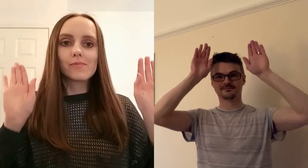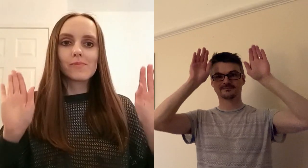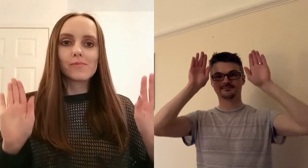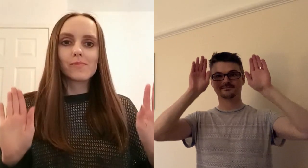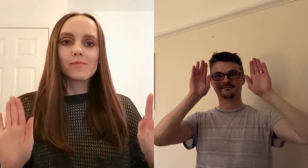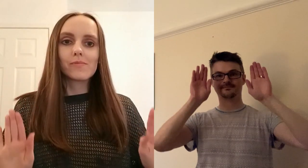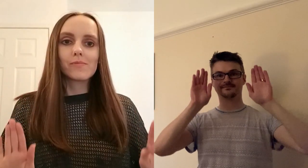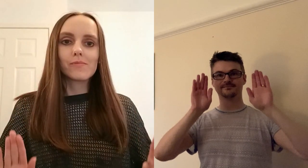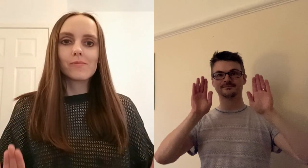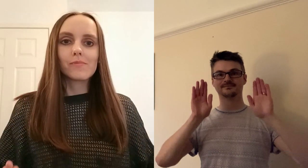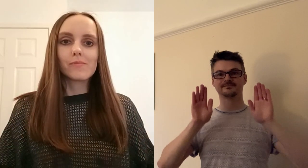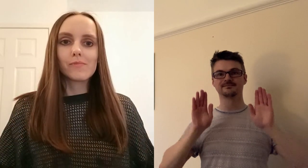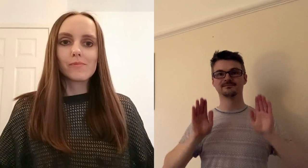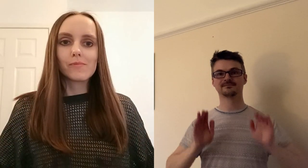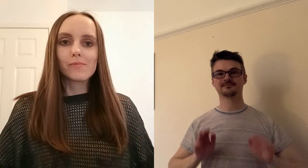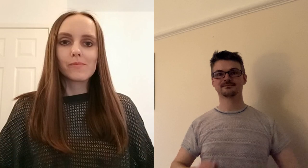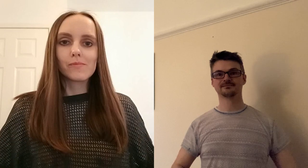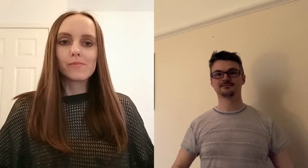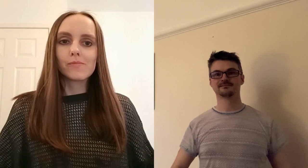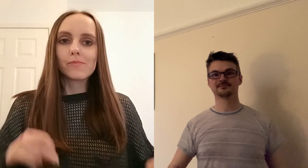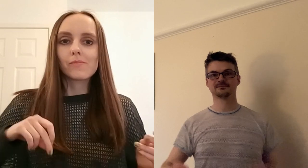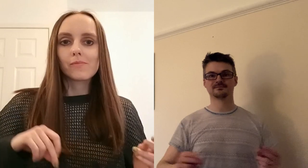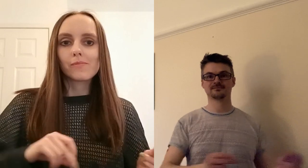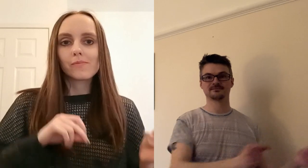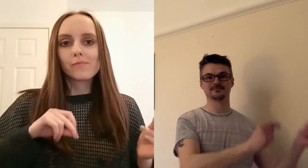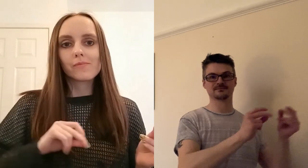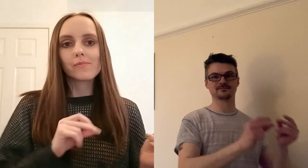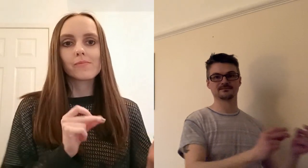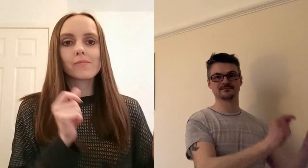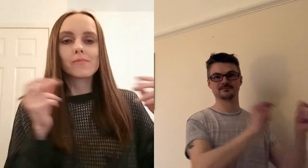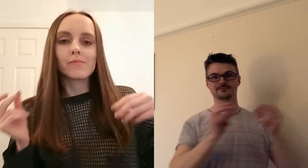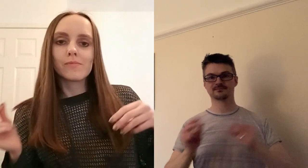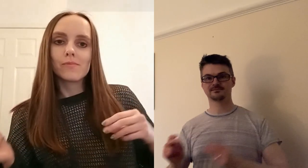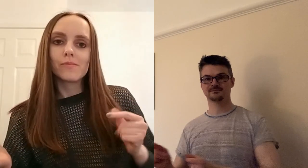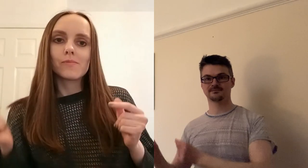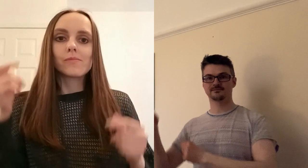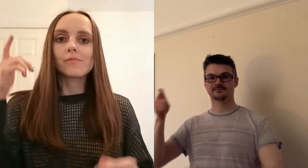hear this, but you're doing